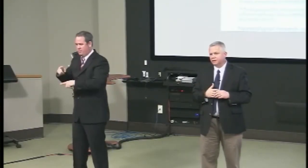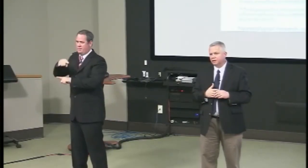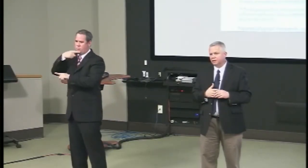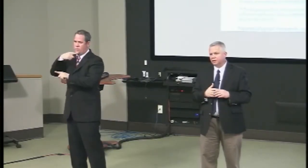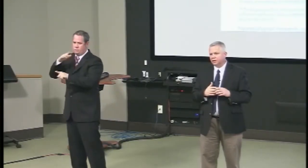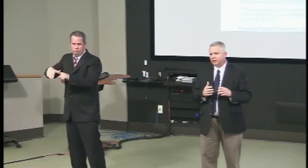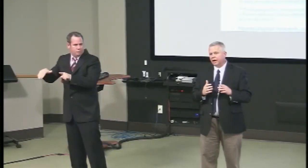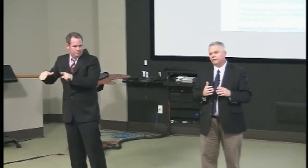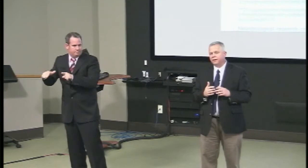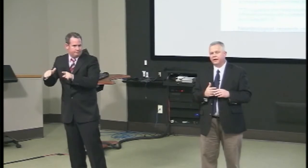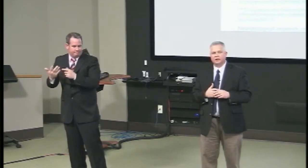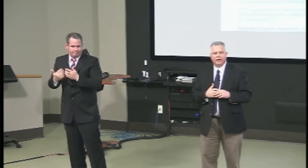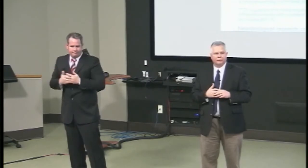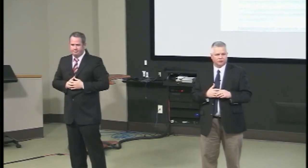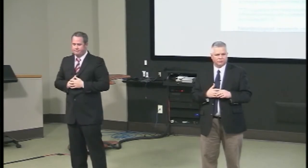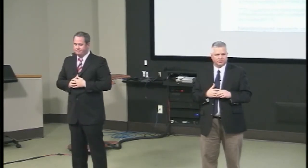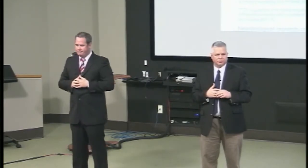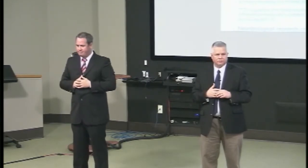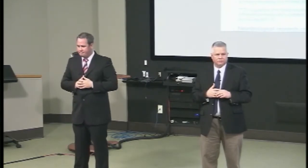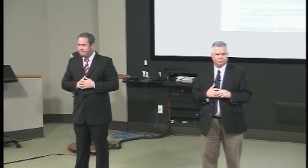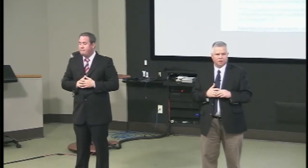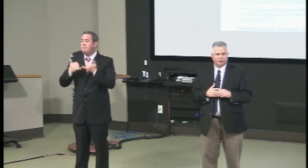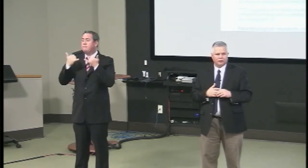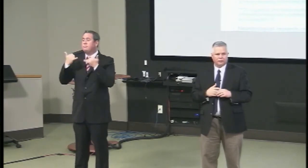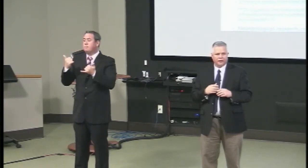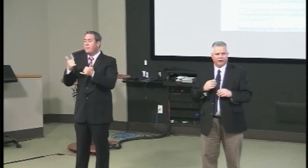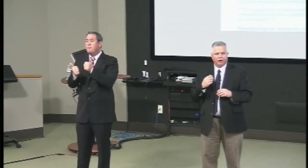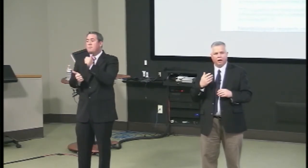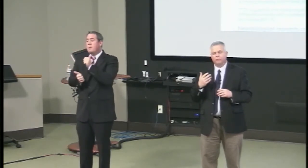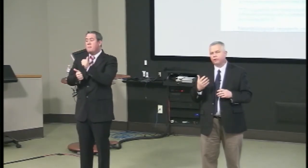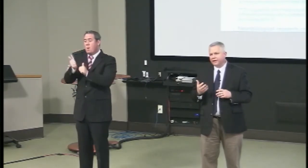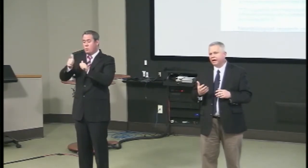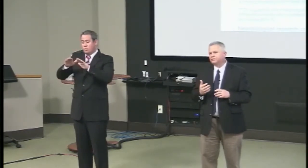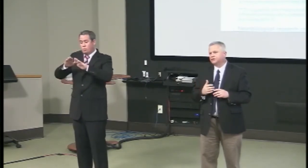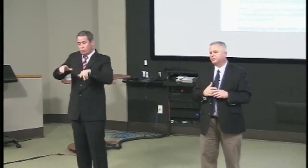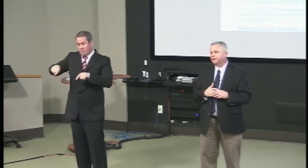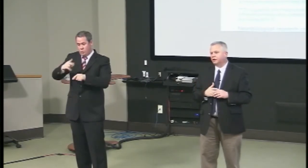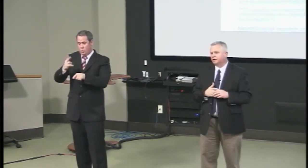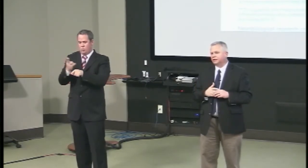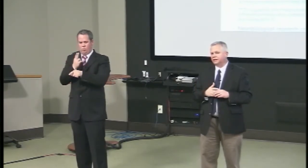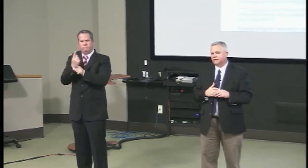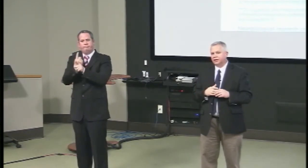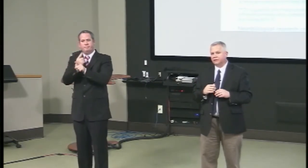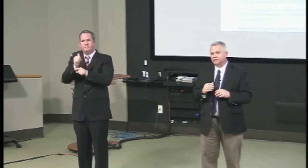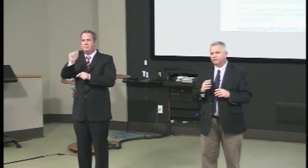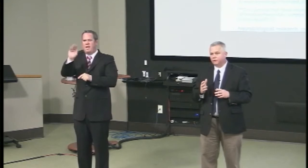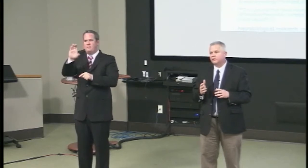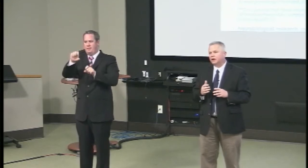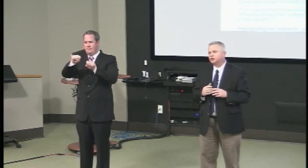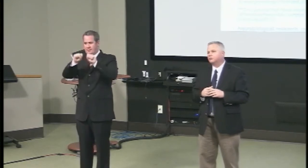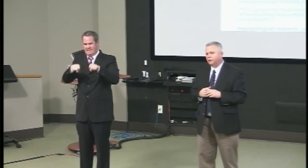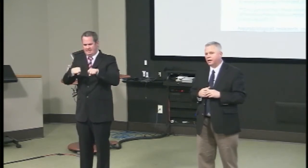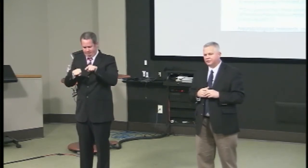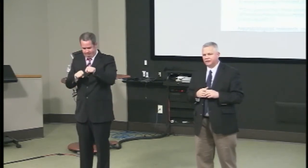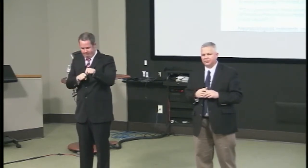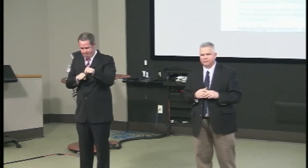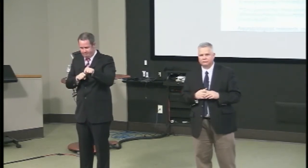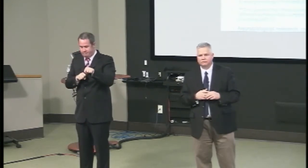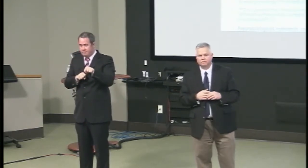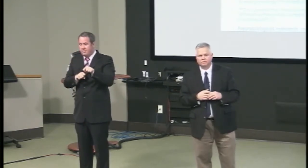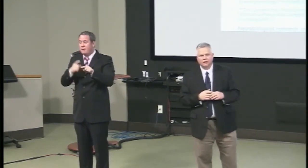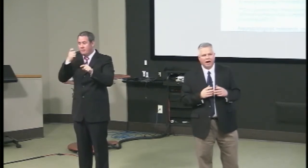difficulties in alphabetic languages, there are pronounced difficulties in phonological